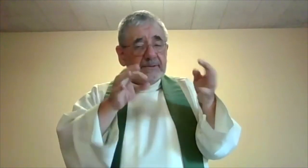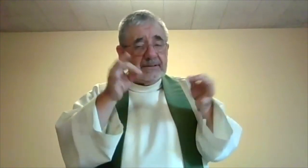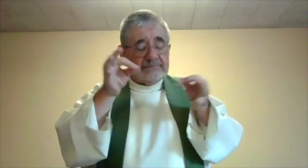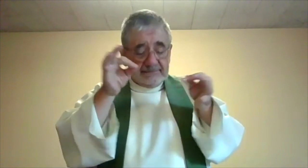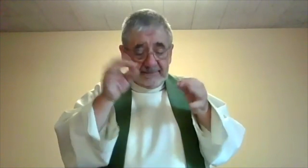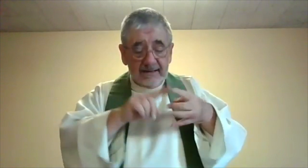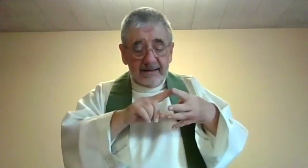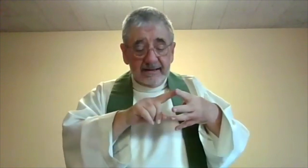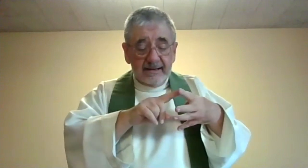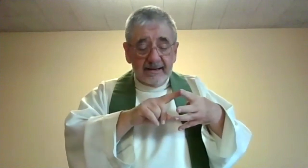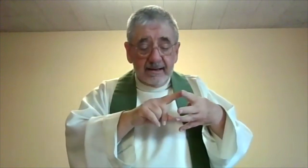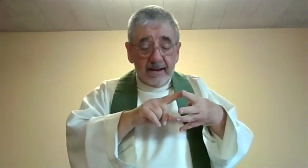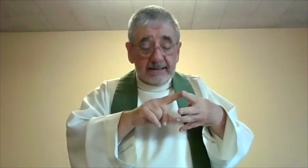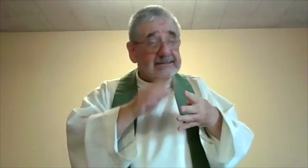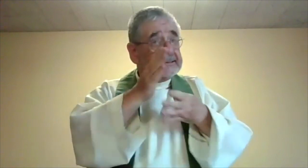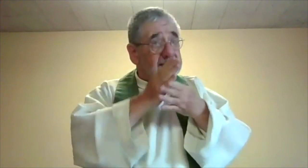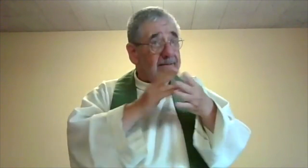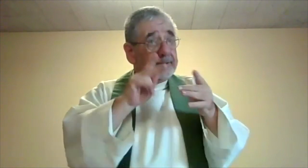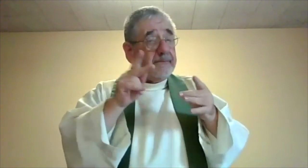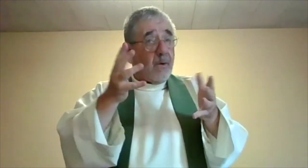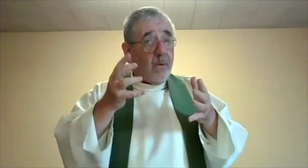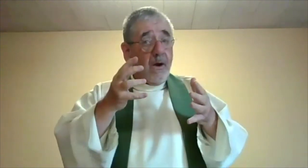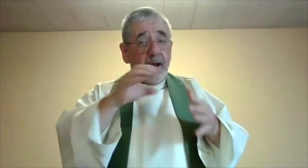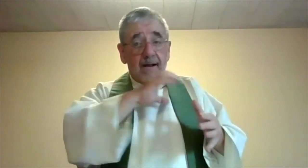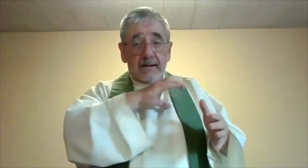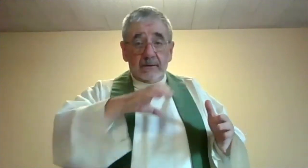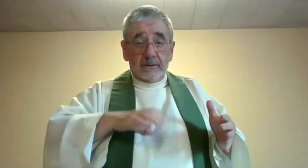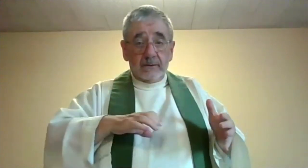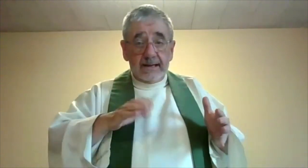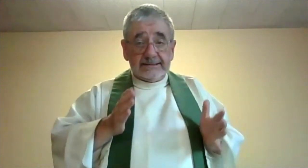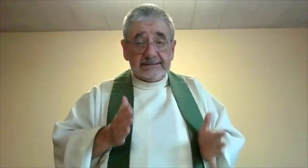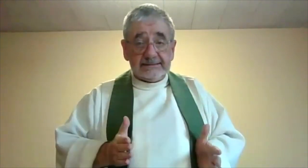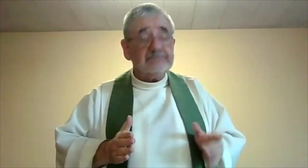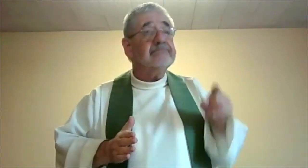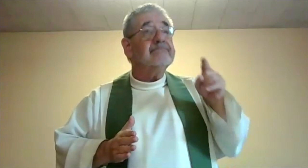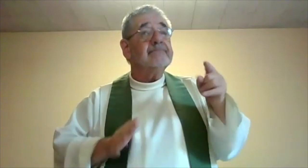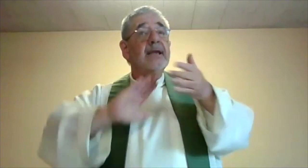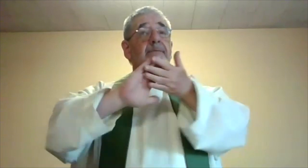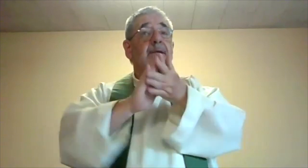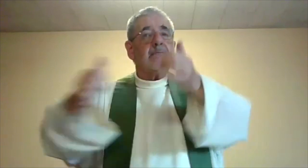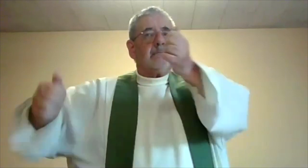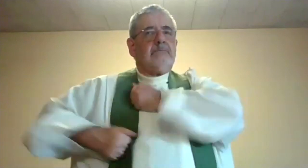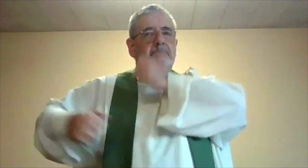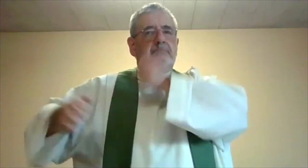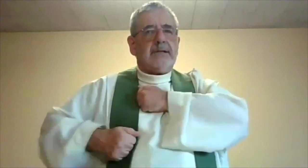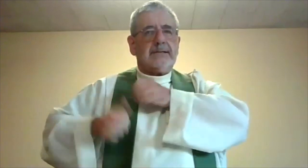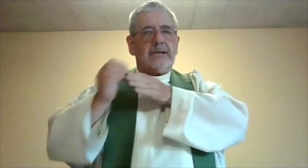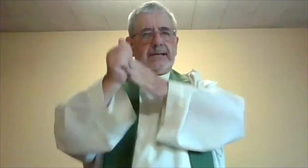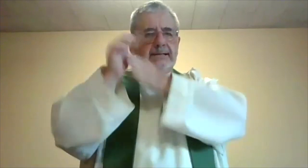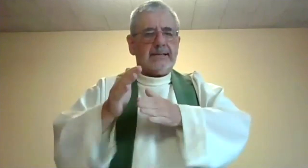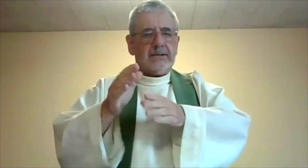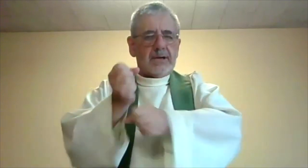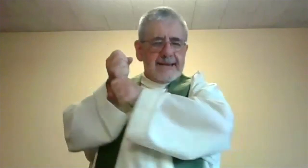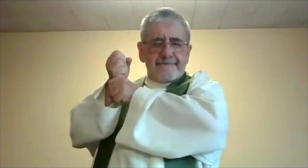However, there are four possible definitions. Some people wanted Christ to mean a